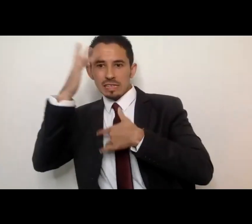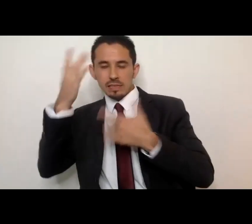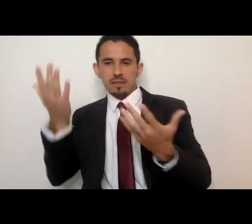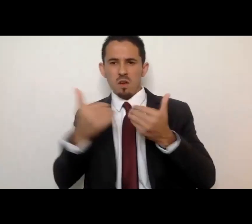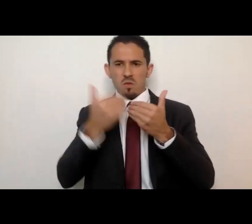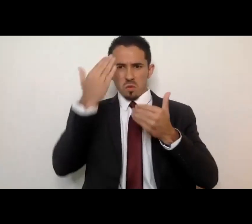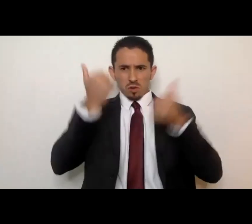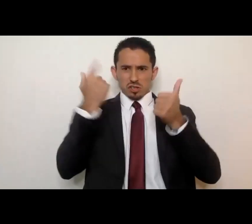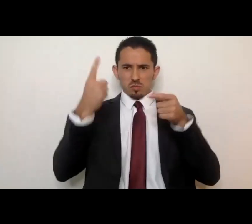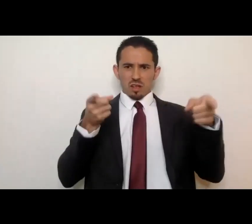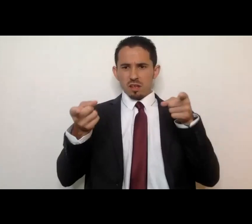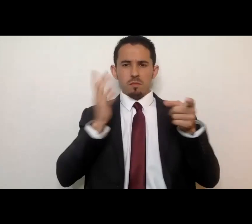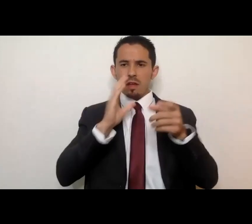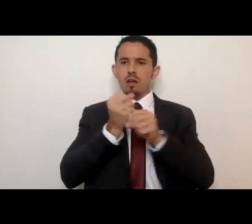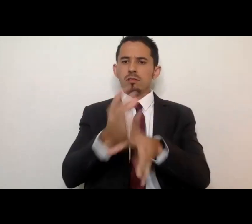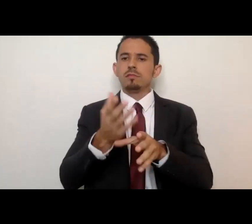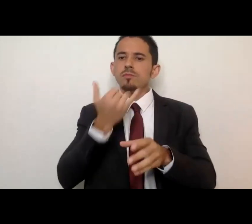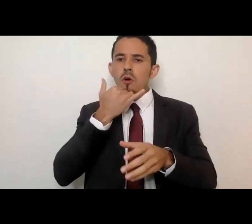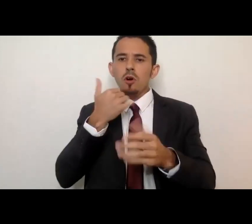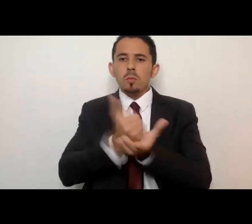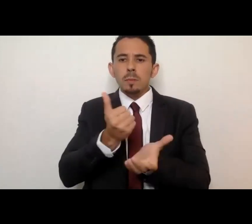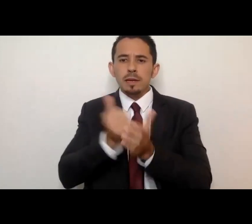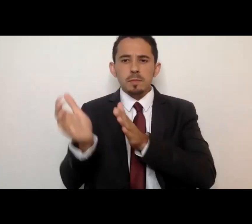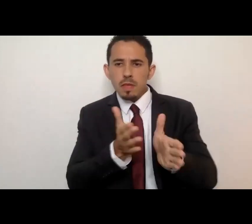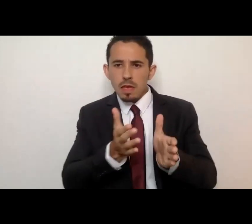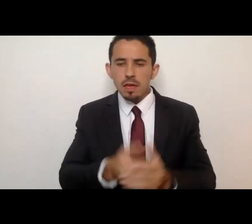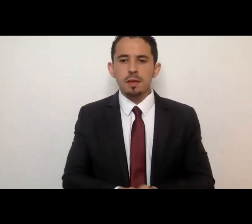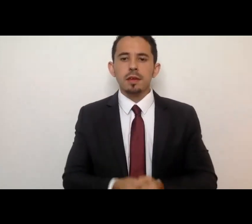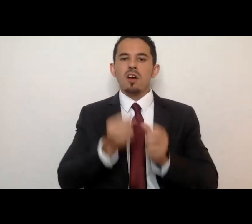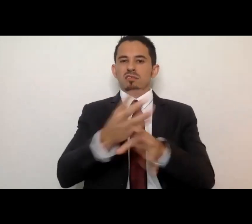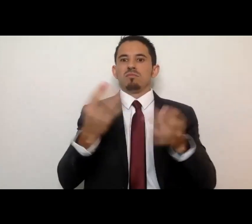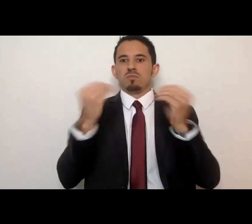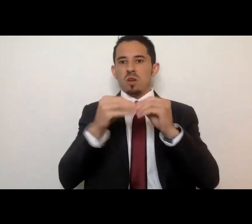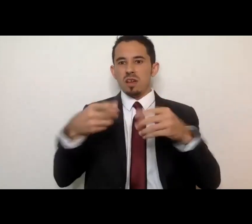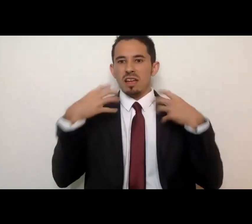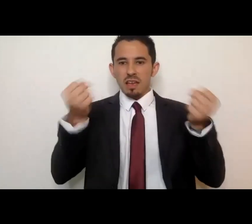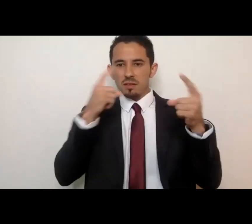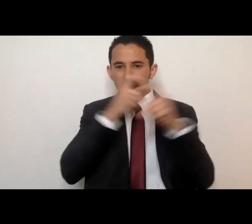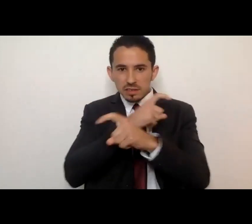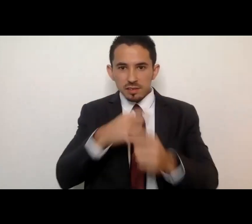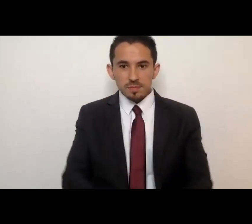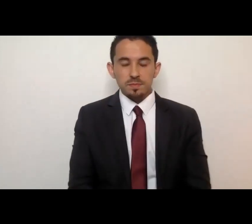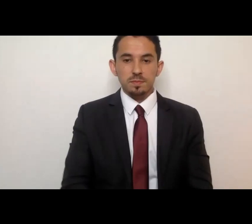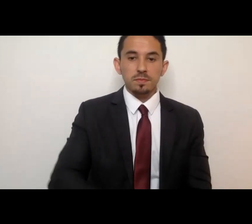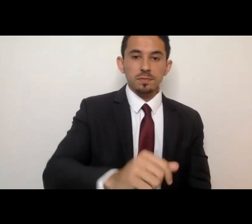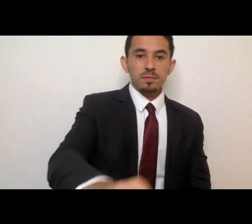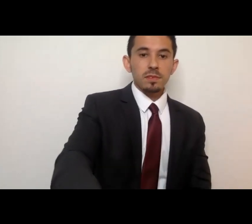And also, a lot of these diseases are serologically similar, so that can cause cross-reaction with diagnostic tests,